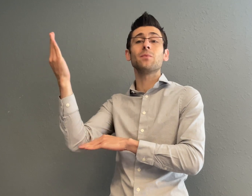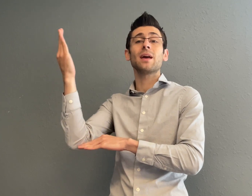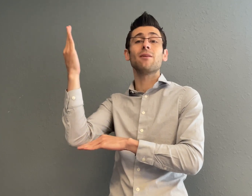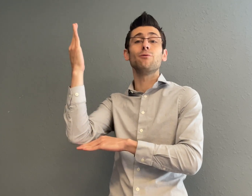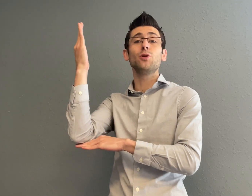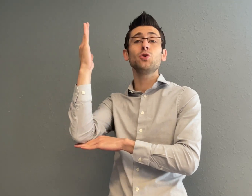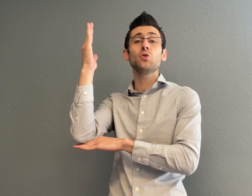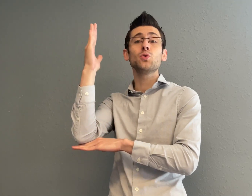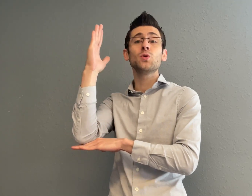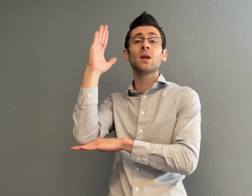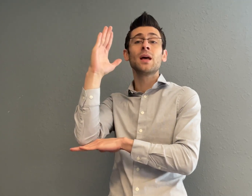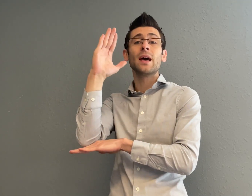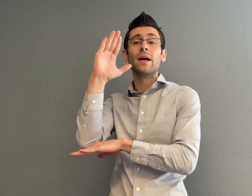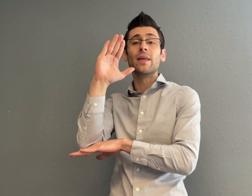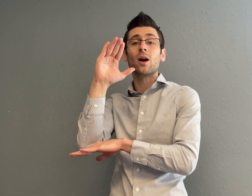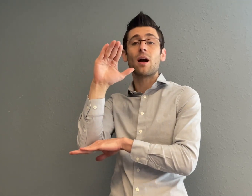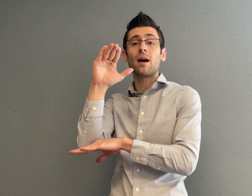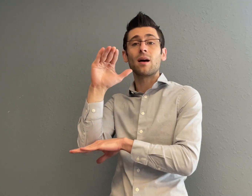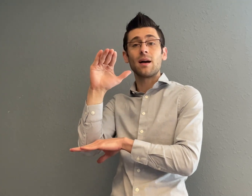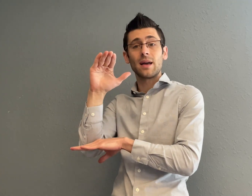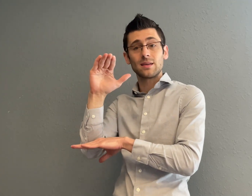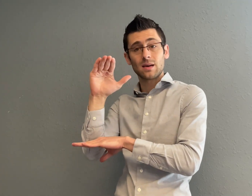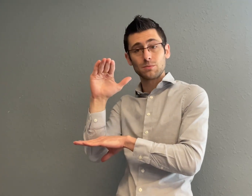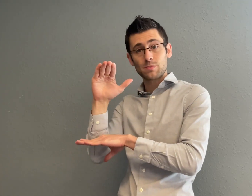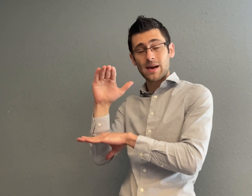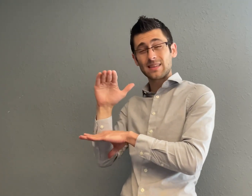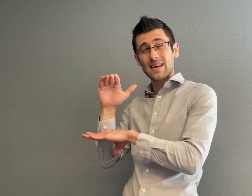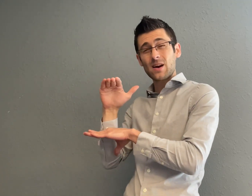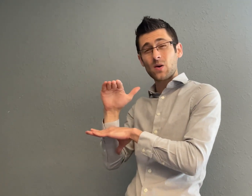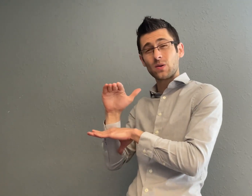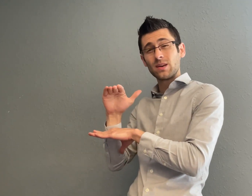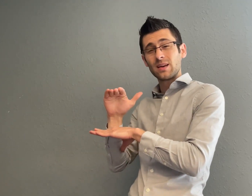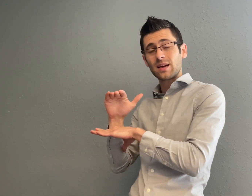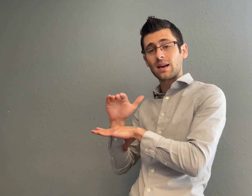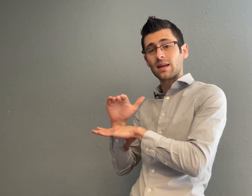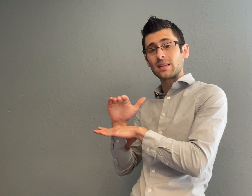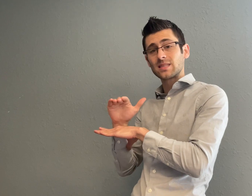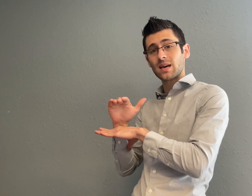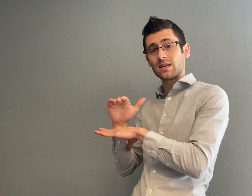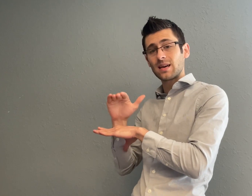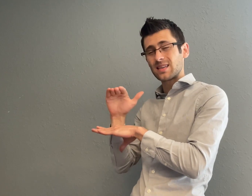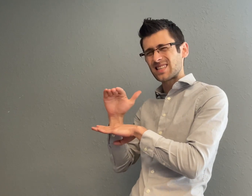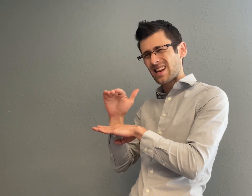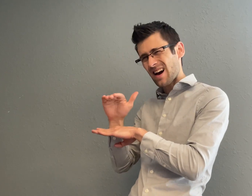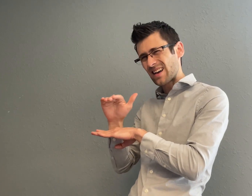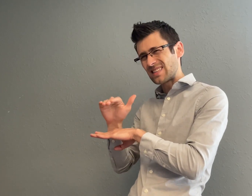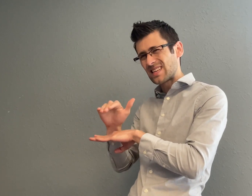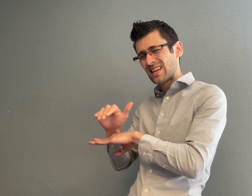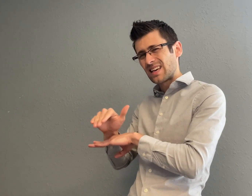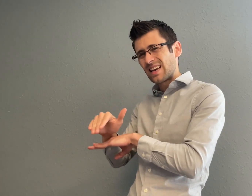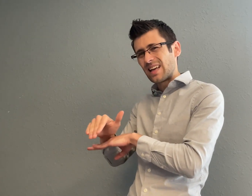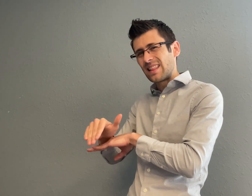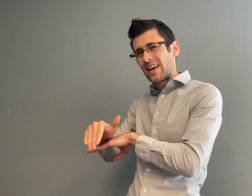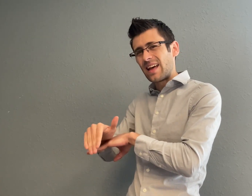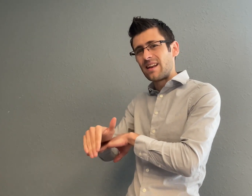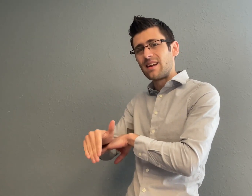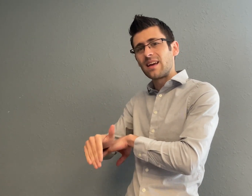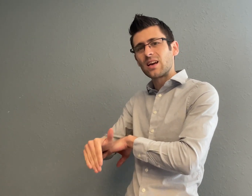have noon, and then our hand comes back down, kind of like the sun does, night, and then kind